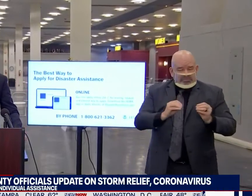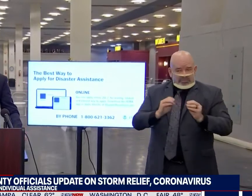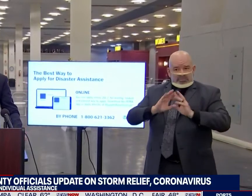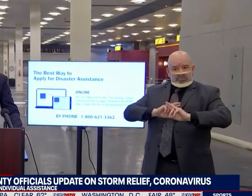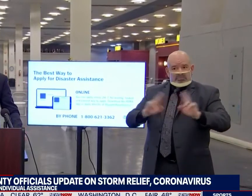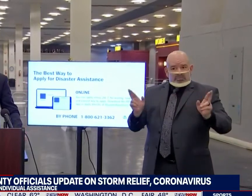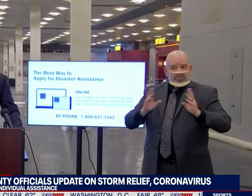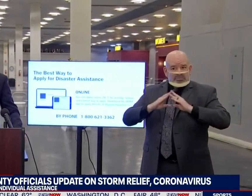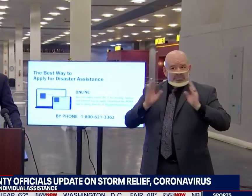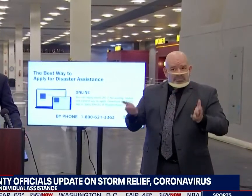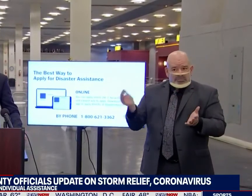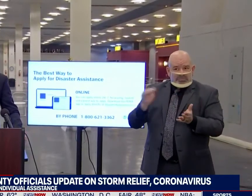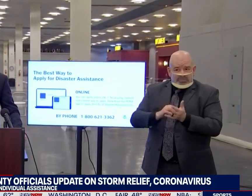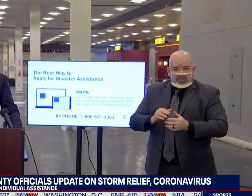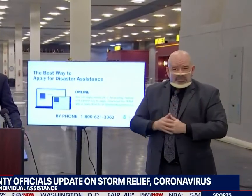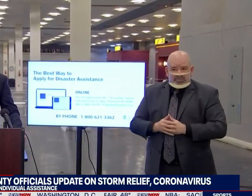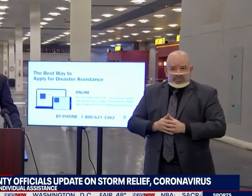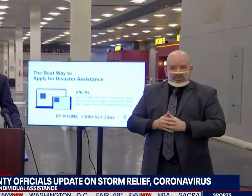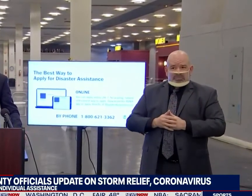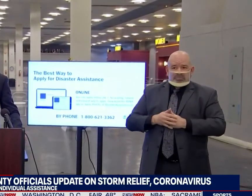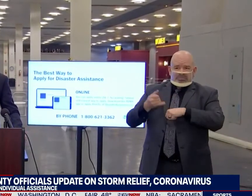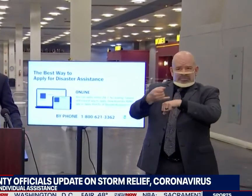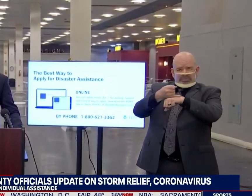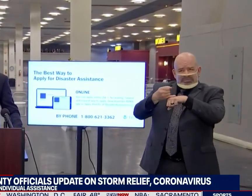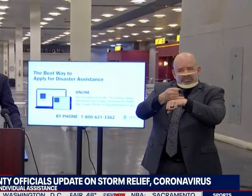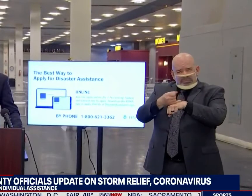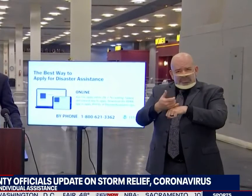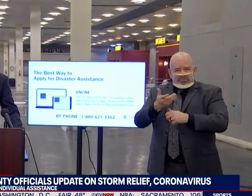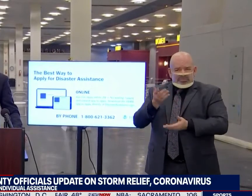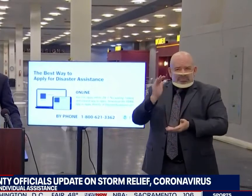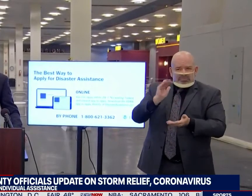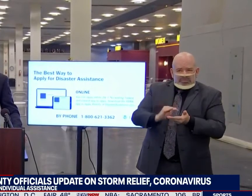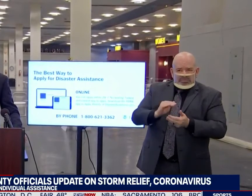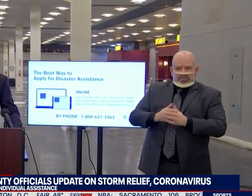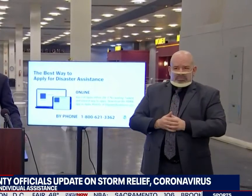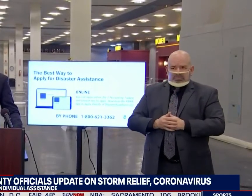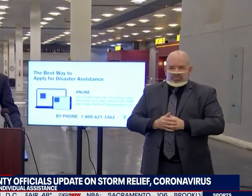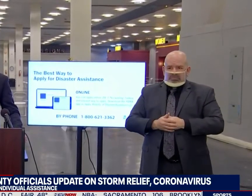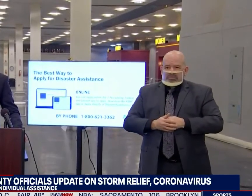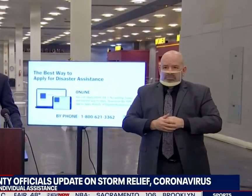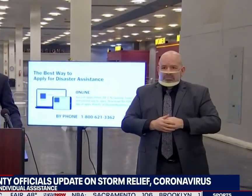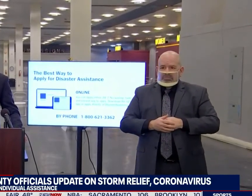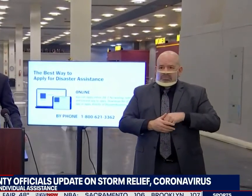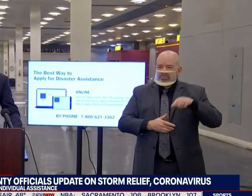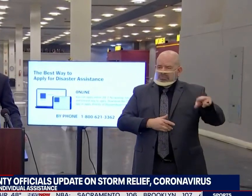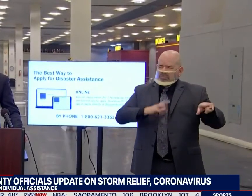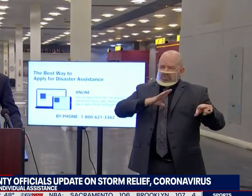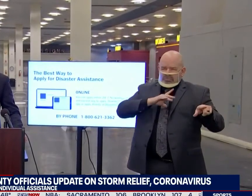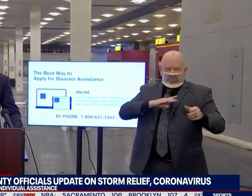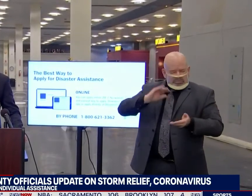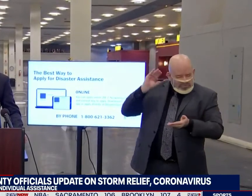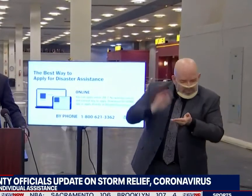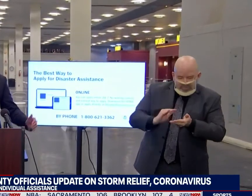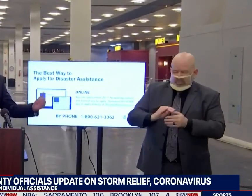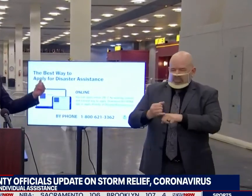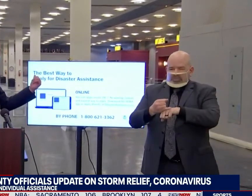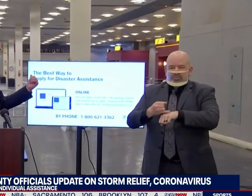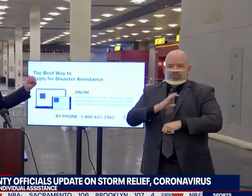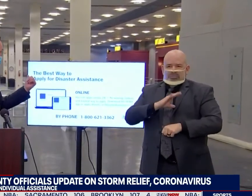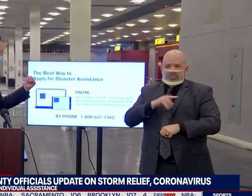bank will give it to you loan from the SBA. Um, here's how we're going to do that. Uh, there's a phone number for them.